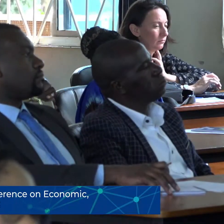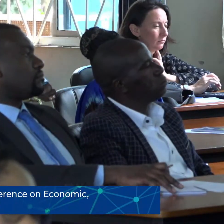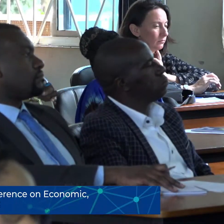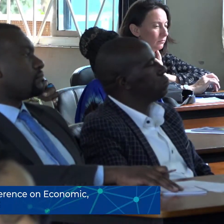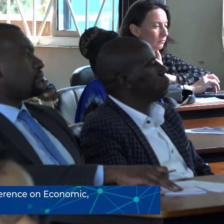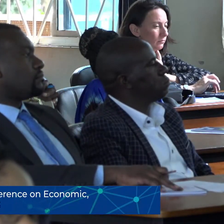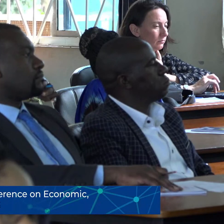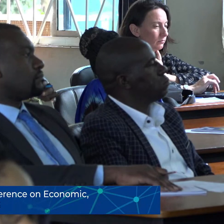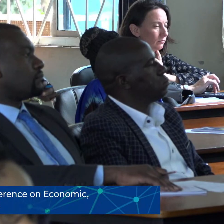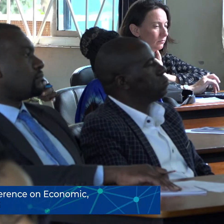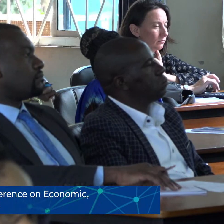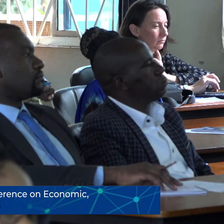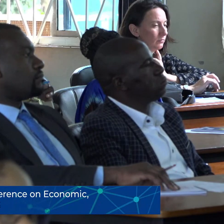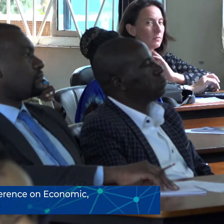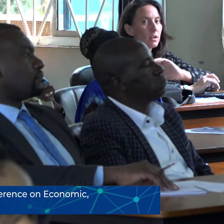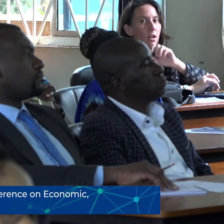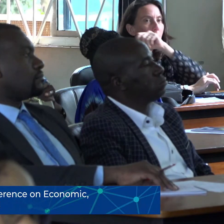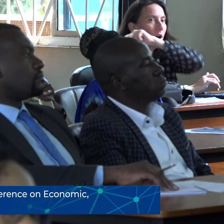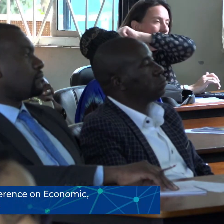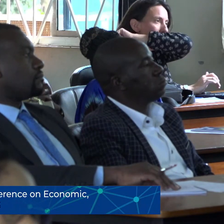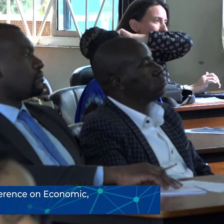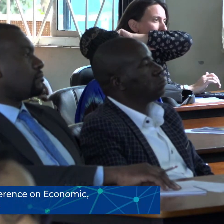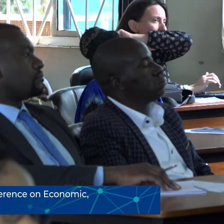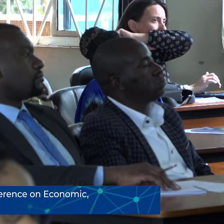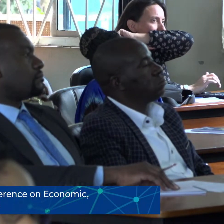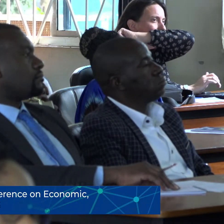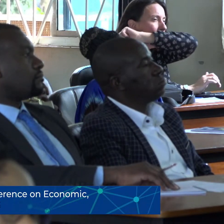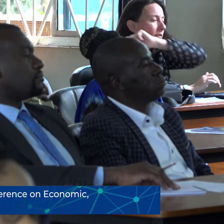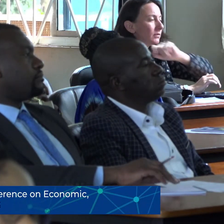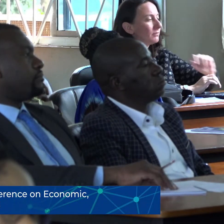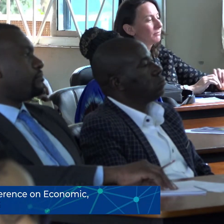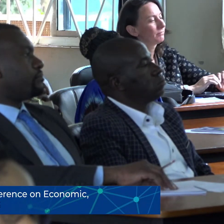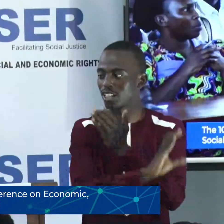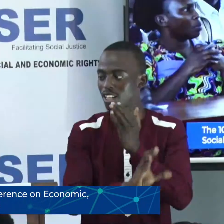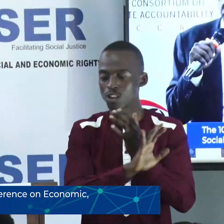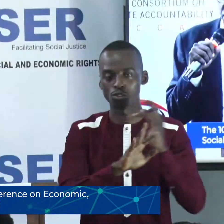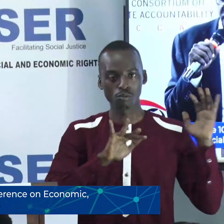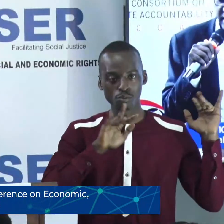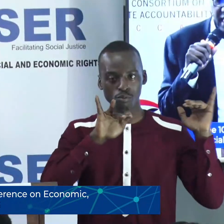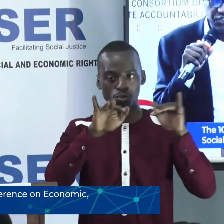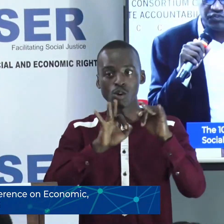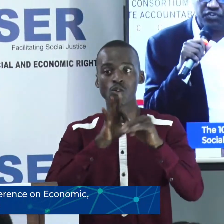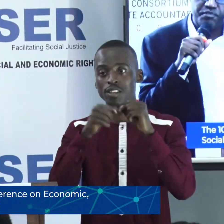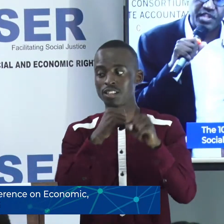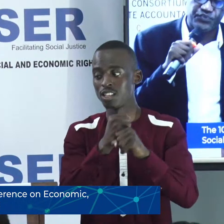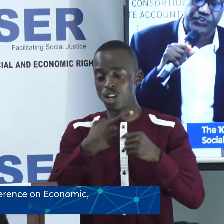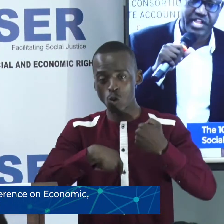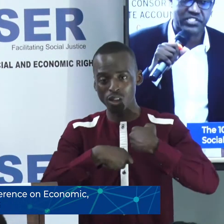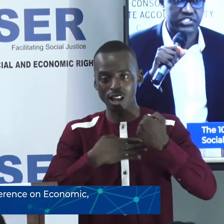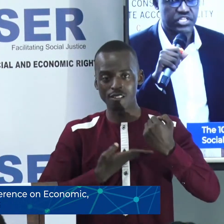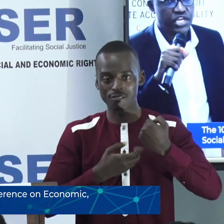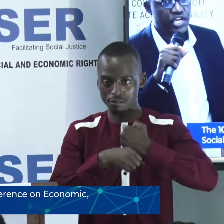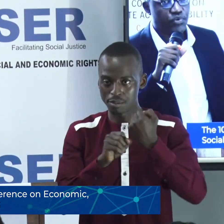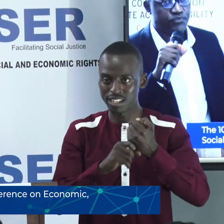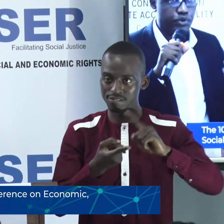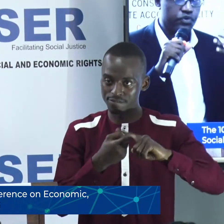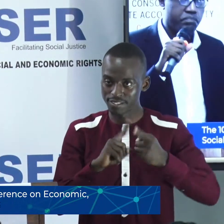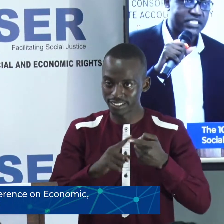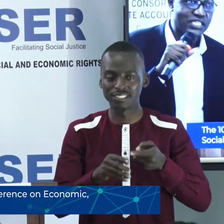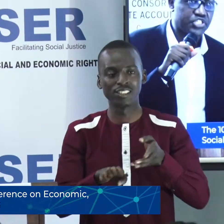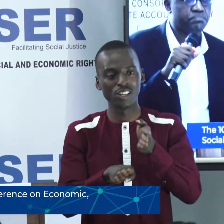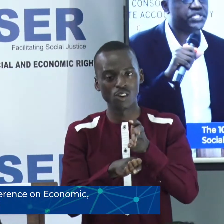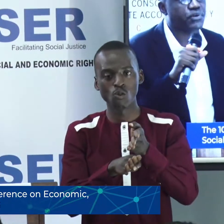That's not a mean achievement. We've had people come from different parts of the country over the years. We've made friends. We've